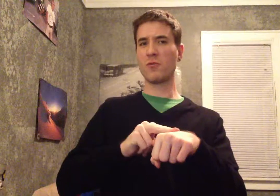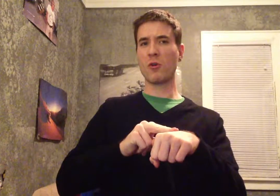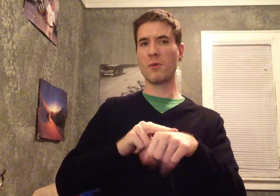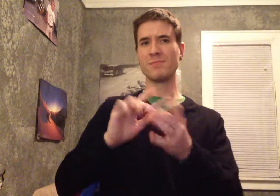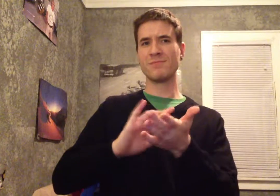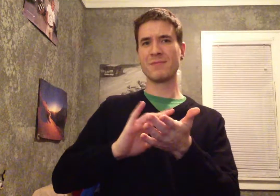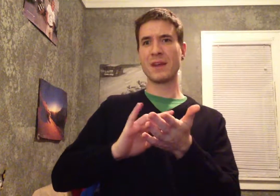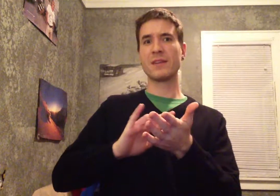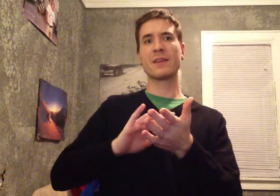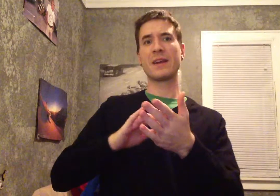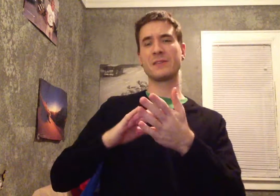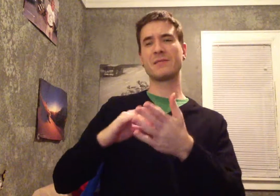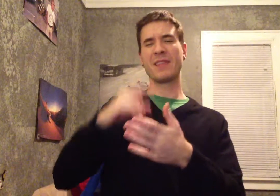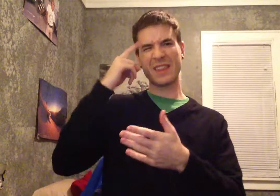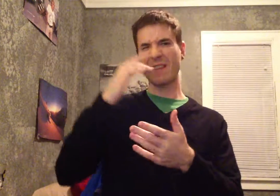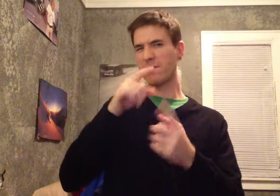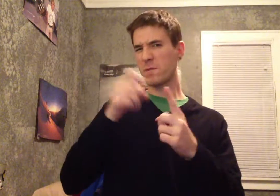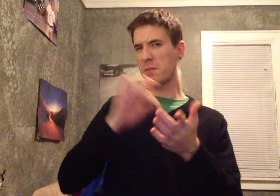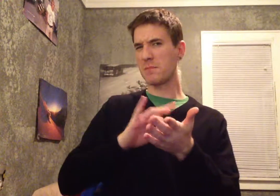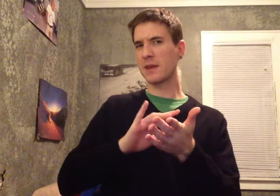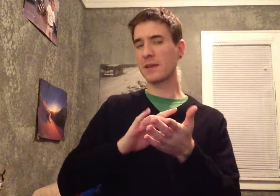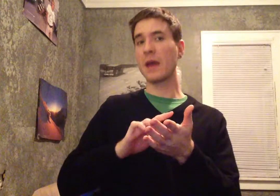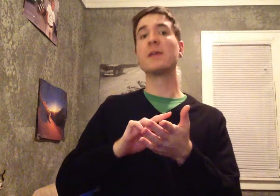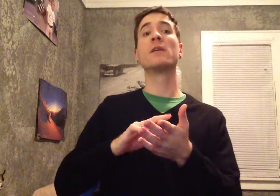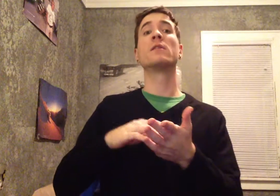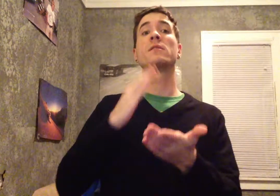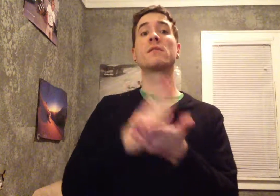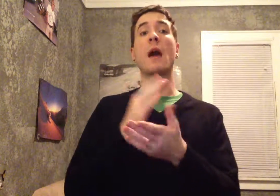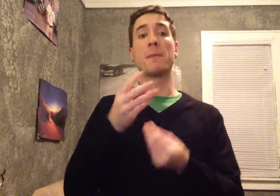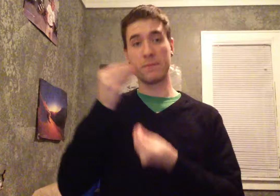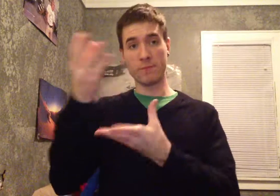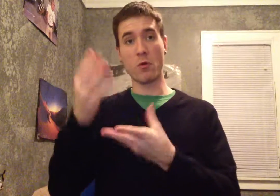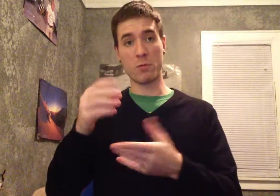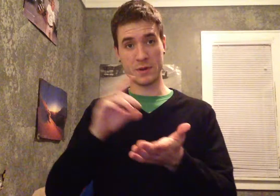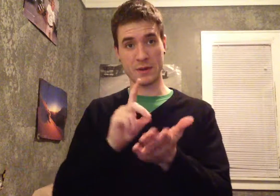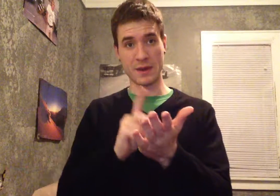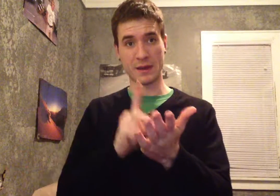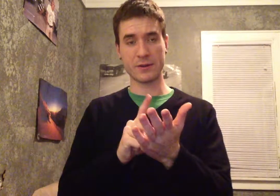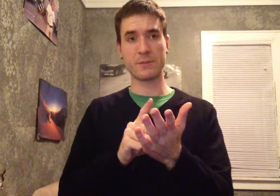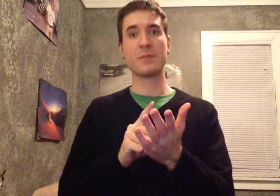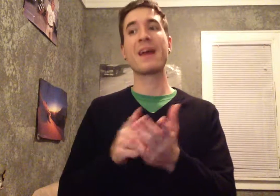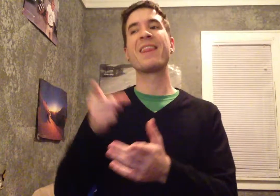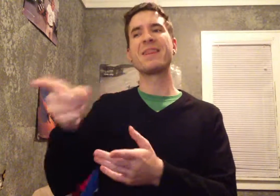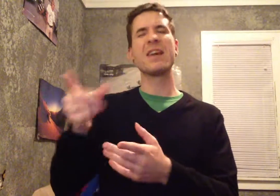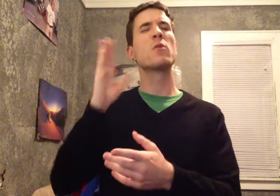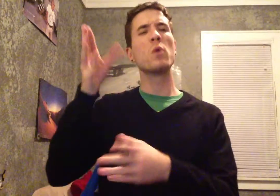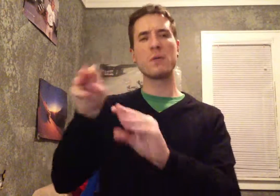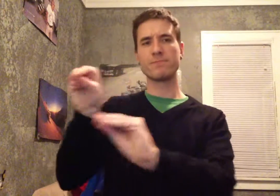side effects or may suggest another medication. Never alter your dosage or stop taking your